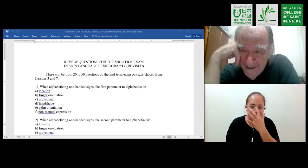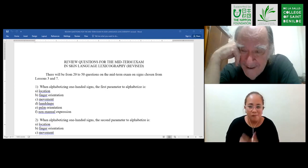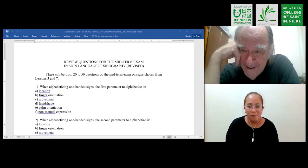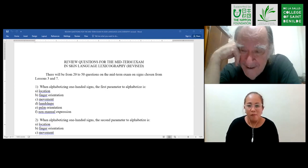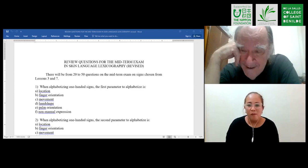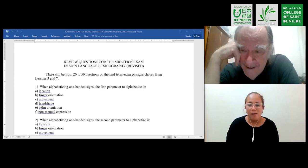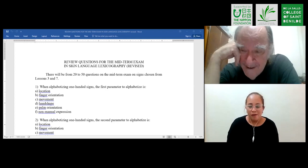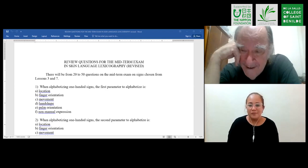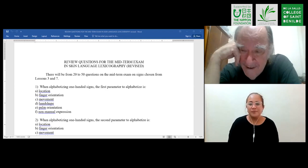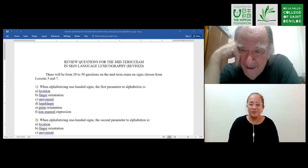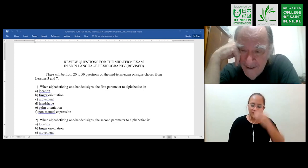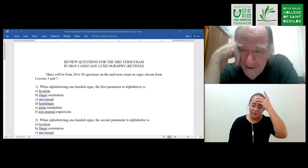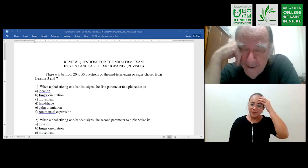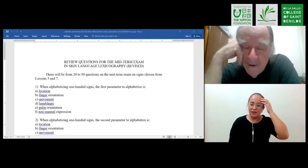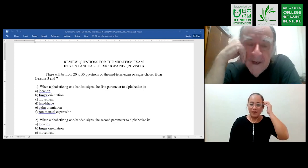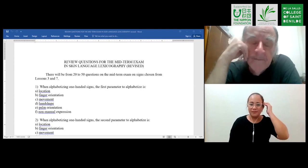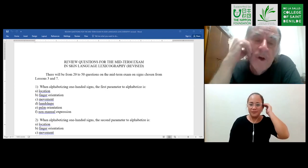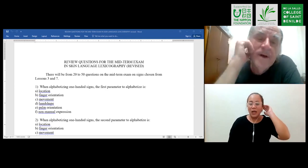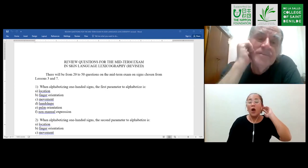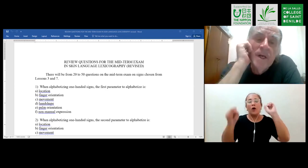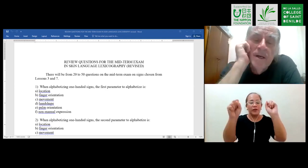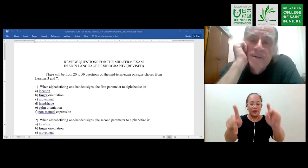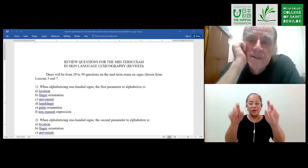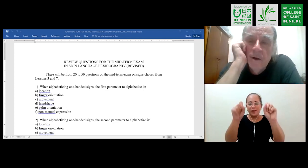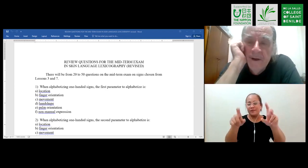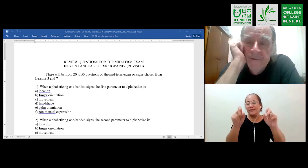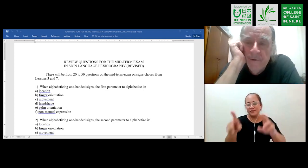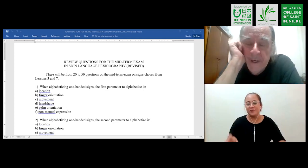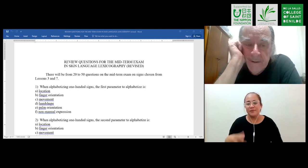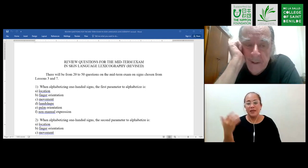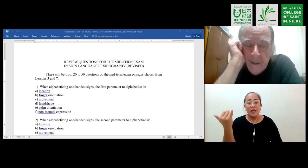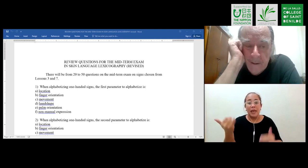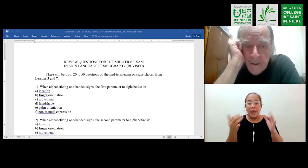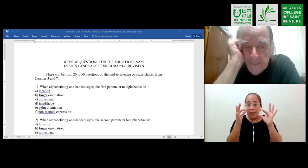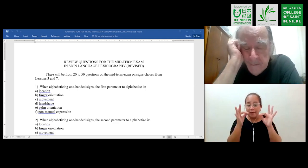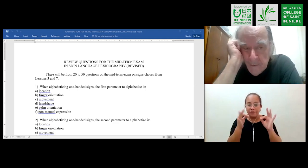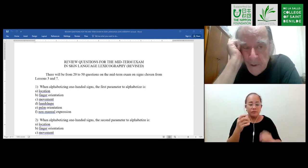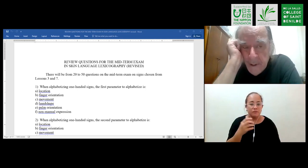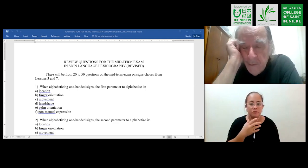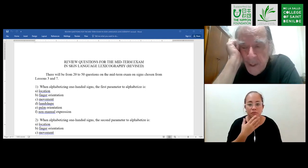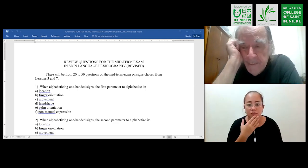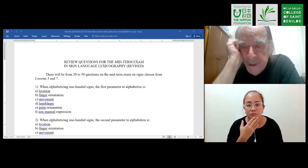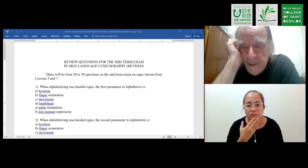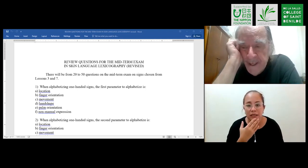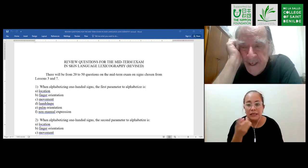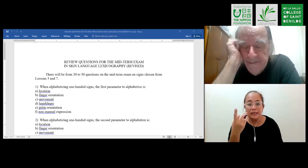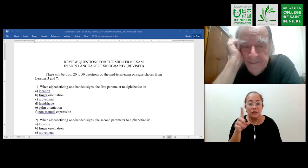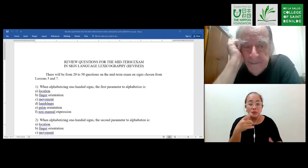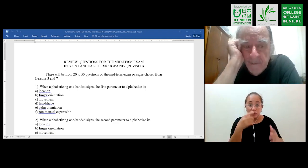Yes, with you leading, sir. Okay, all right. So if you can look at what I'm sharing now.